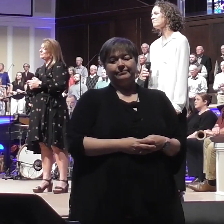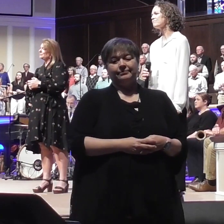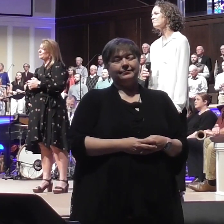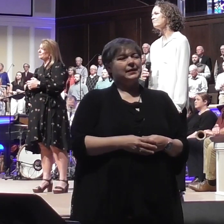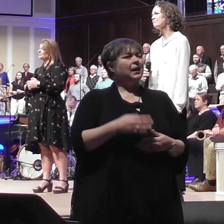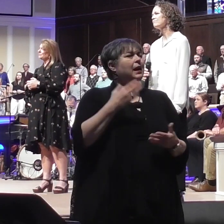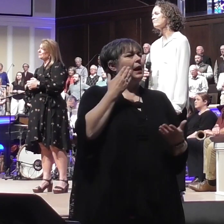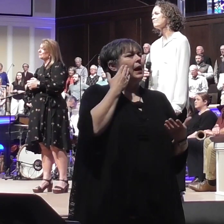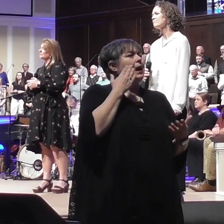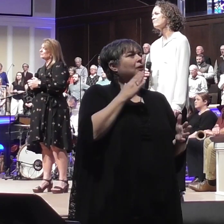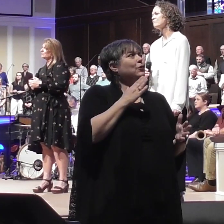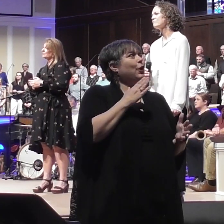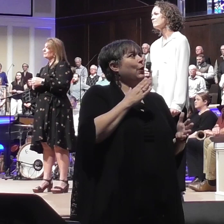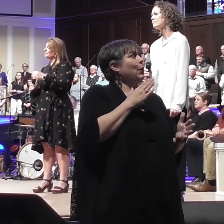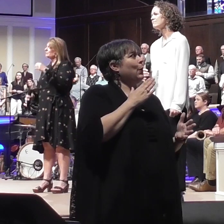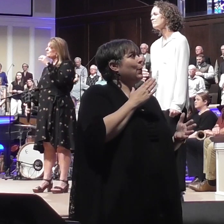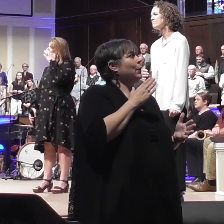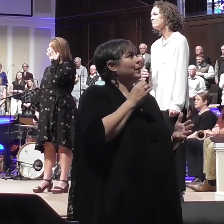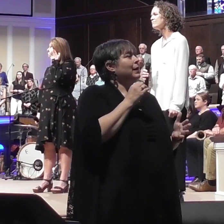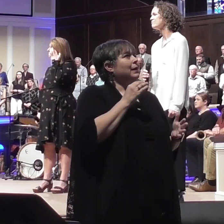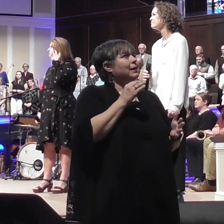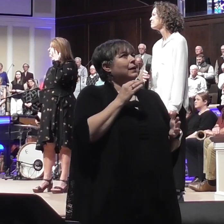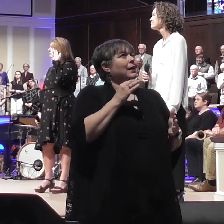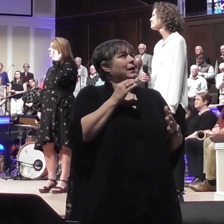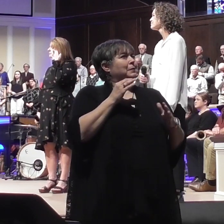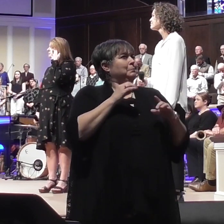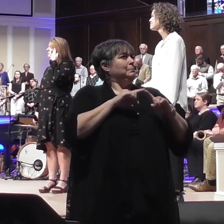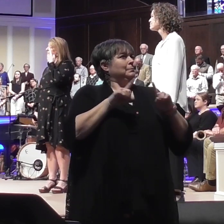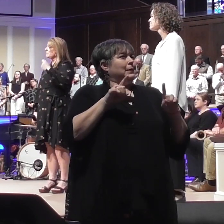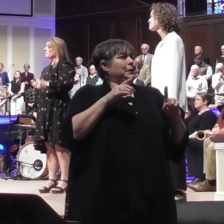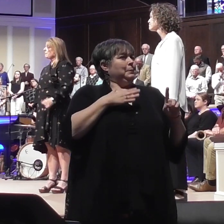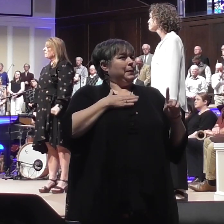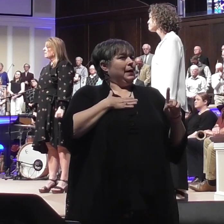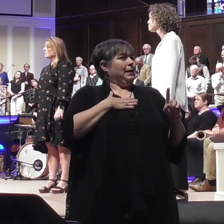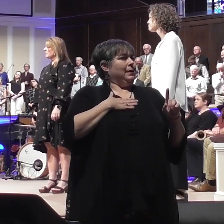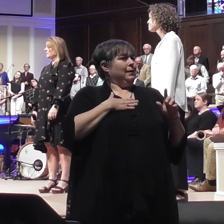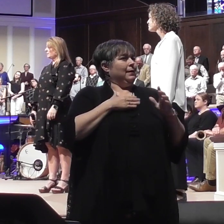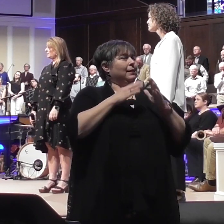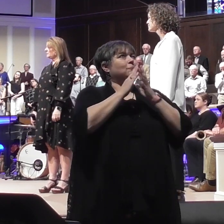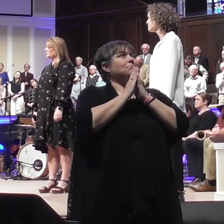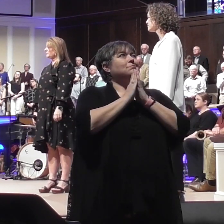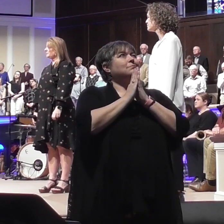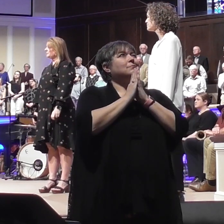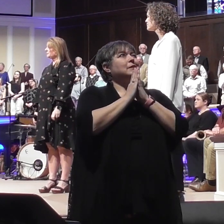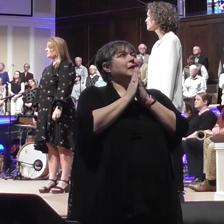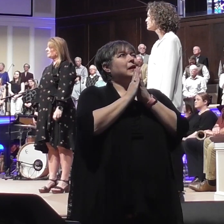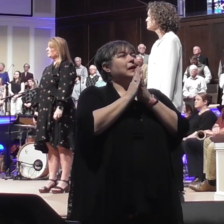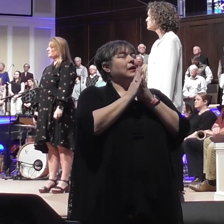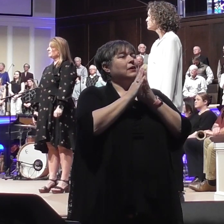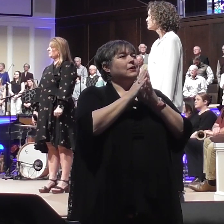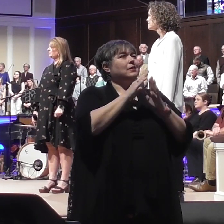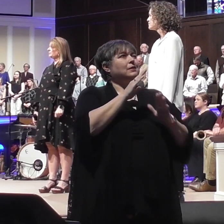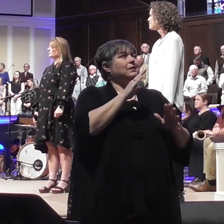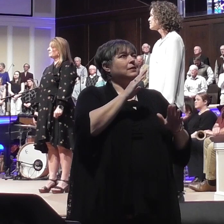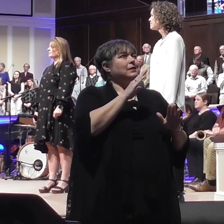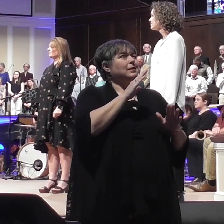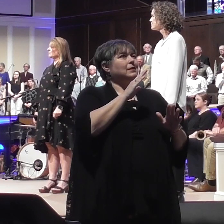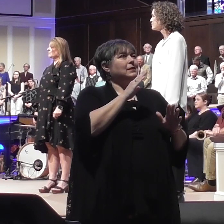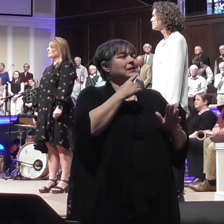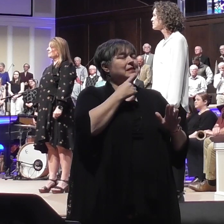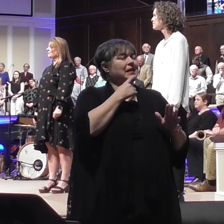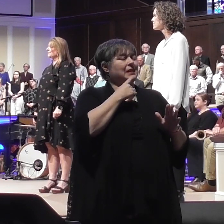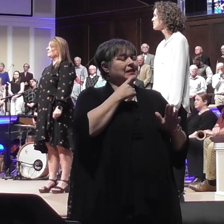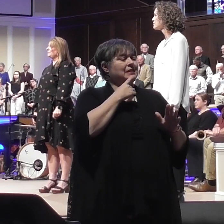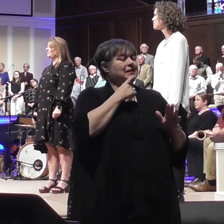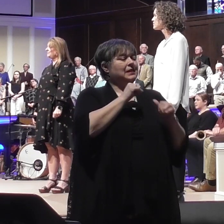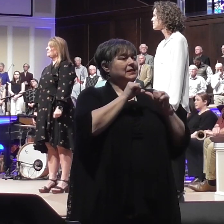I don't often find myself in Lamentations, but this morning in Lamentations, the third chapter, the 22nd verse, it says, the steadfast